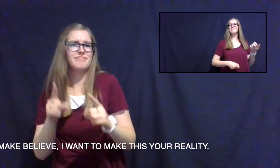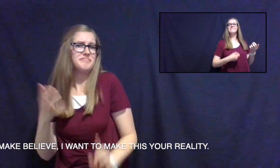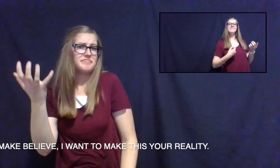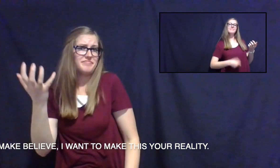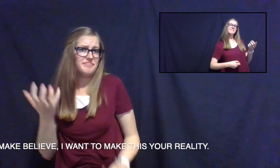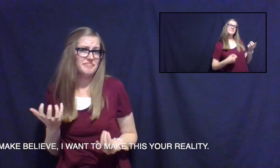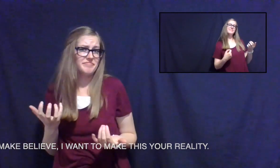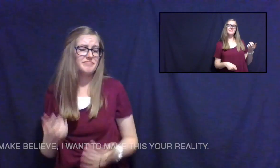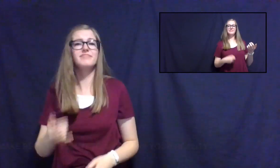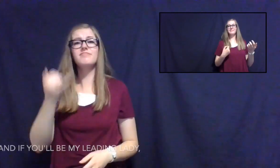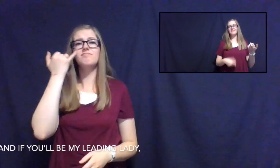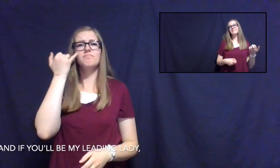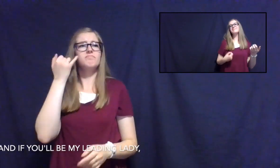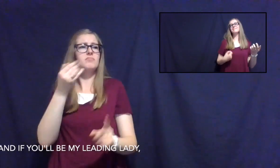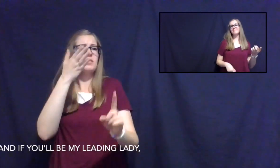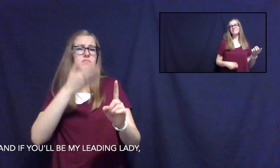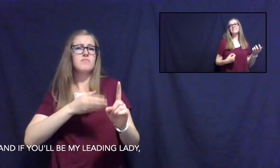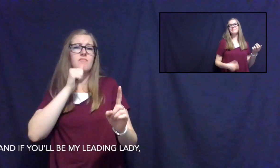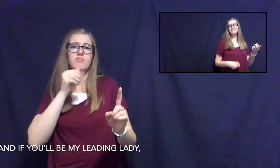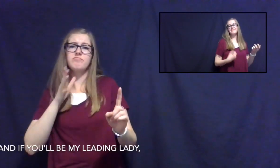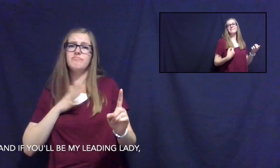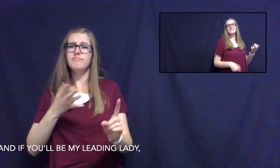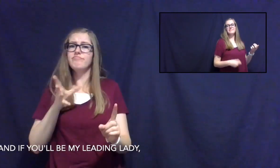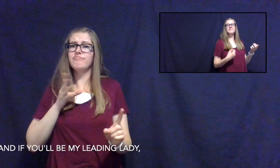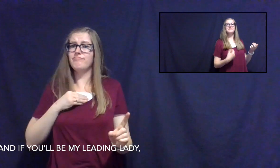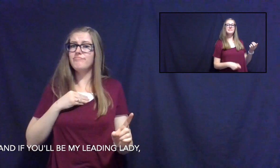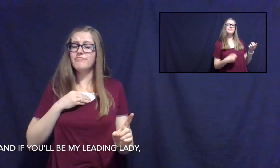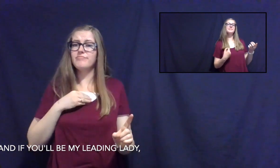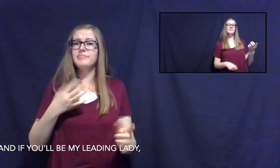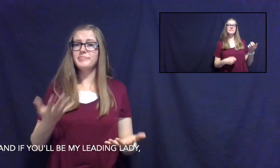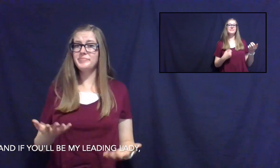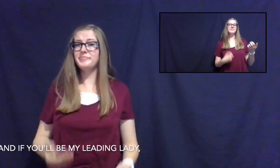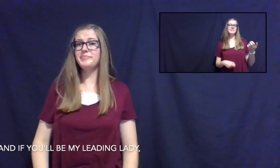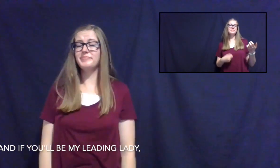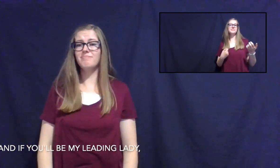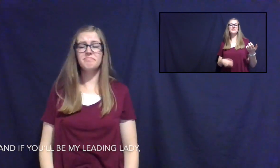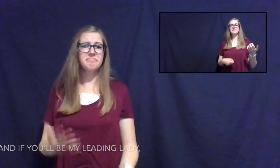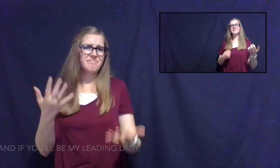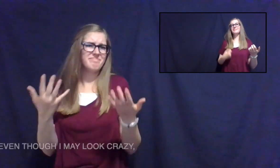reality And if you'll be my leading lady